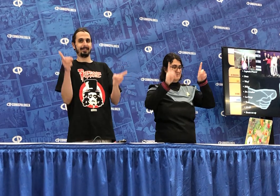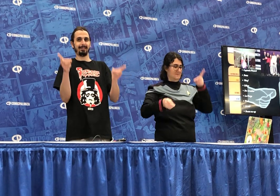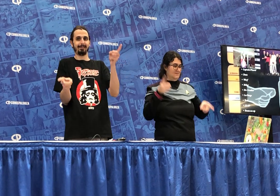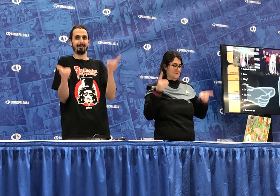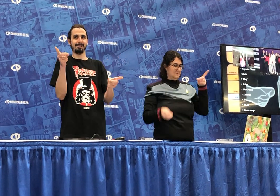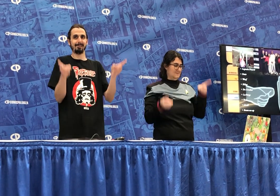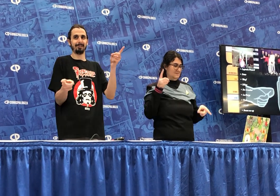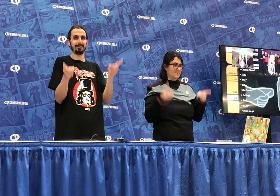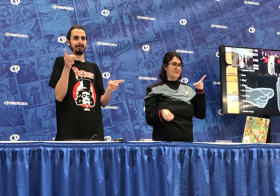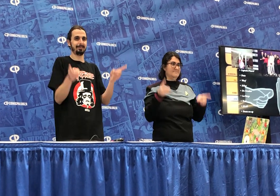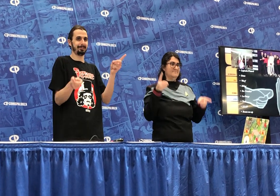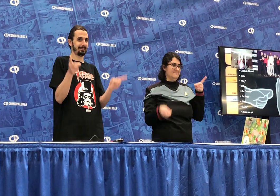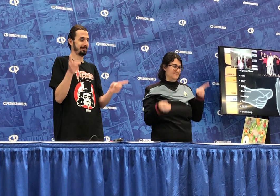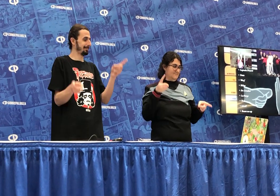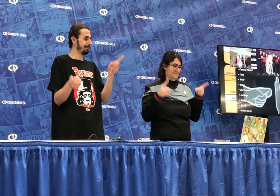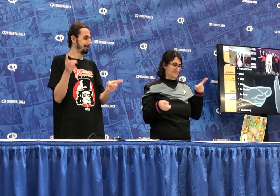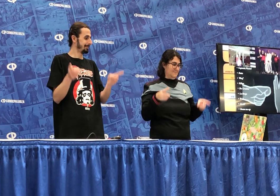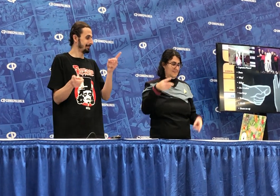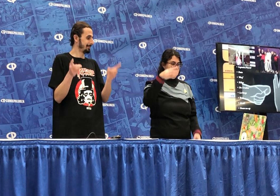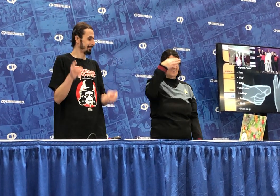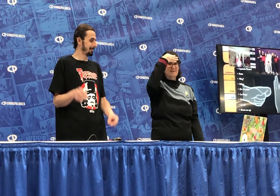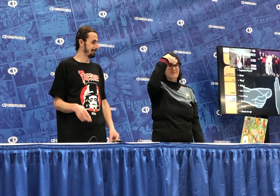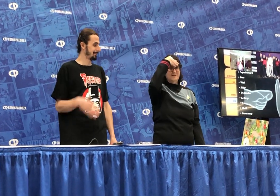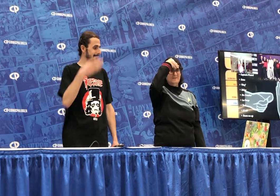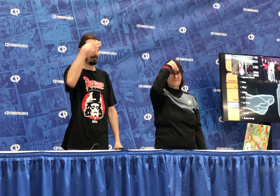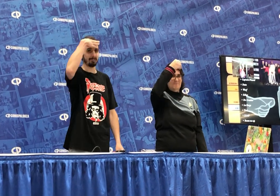Data. It's an android with D's. Worf.